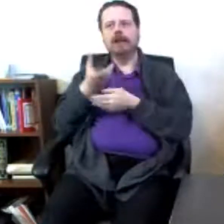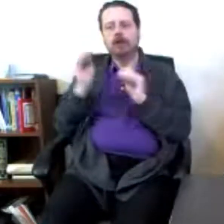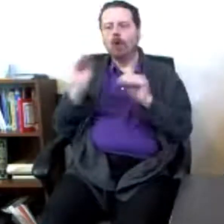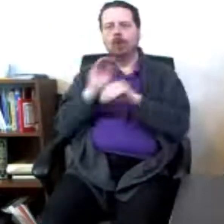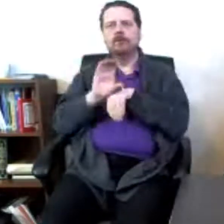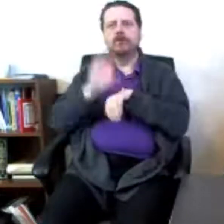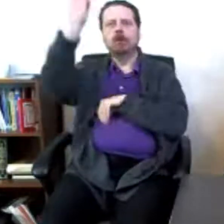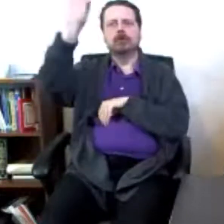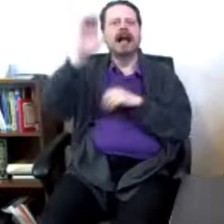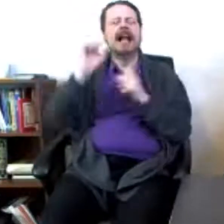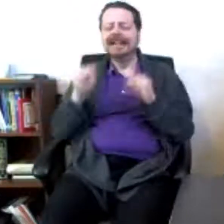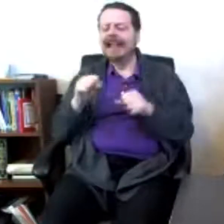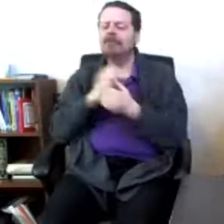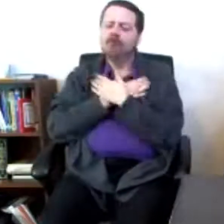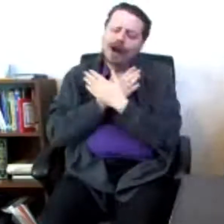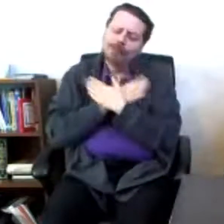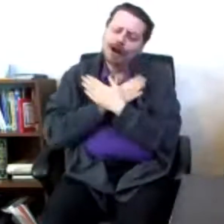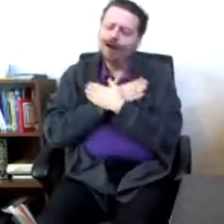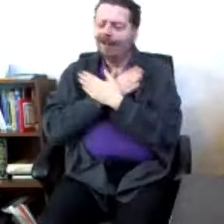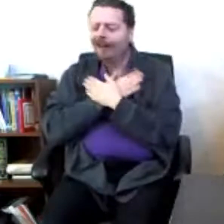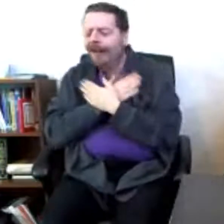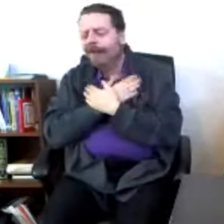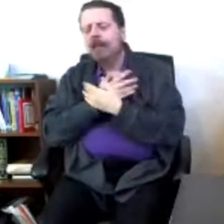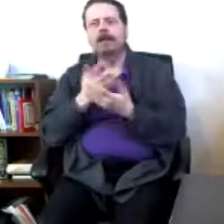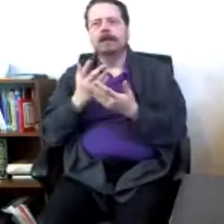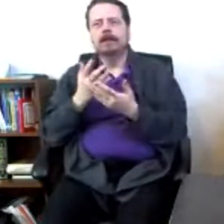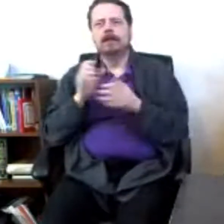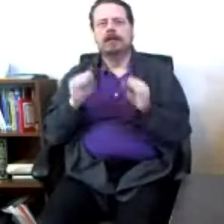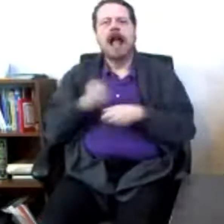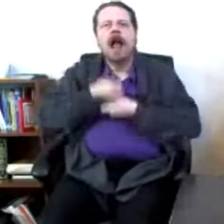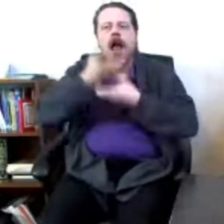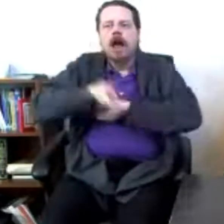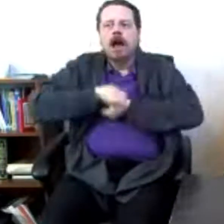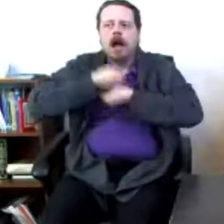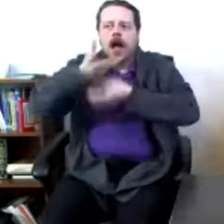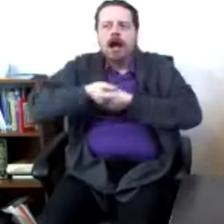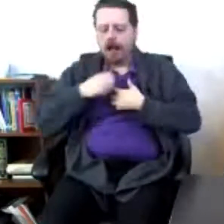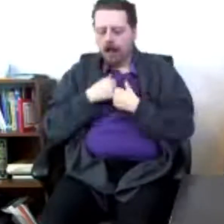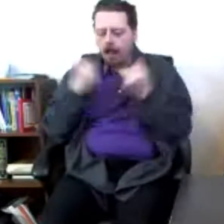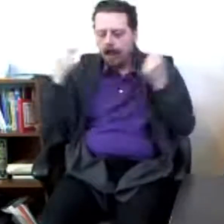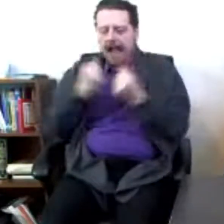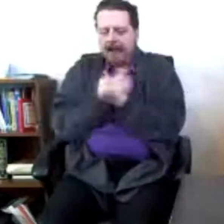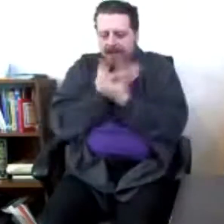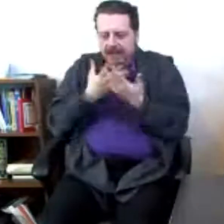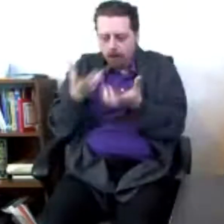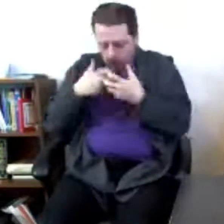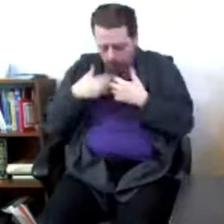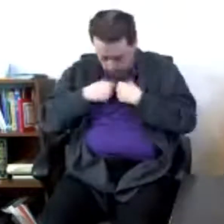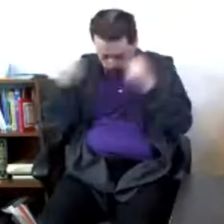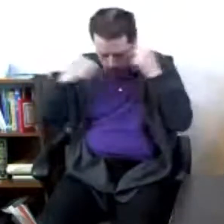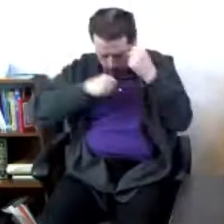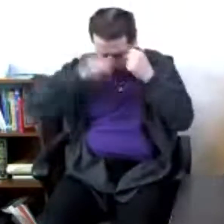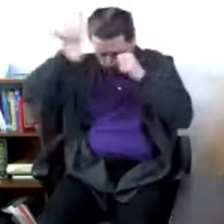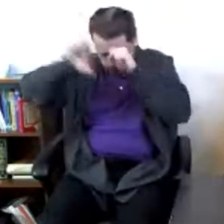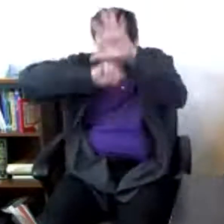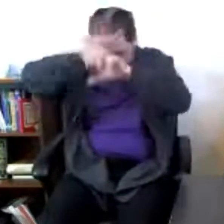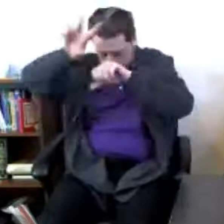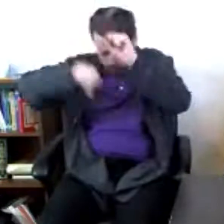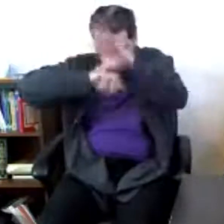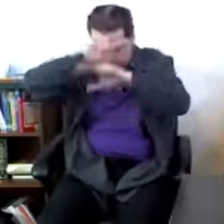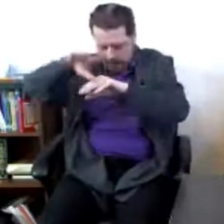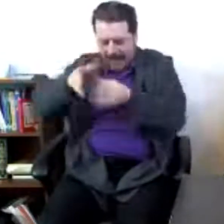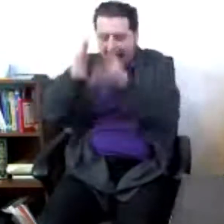You can make all the prayer you want and express all things that you like and ask him for the whole